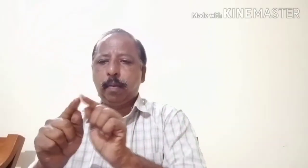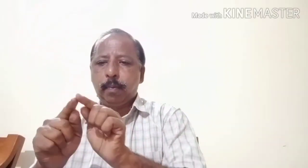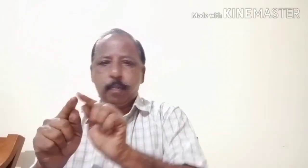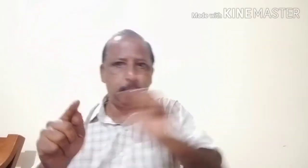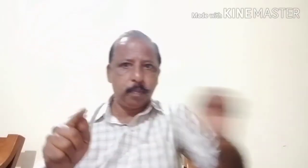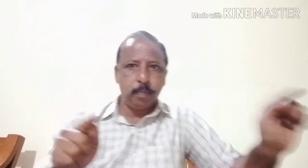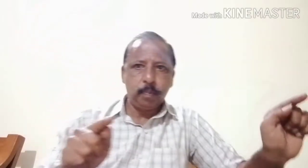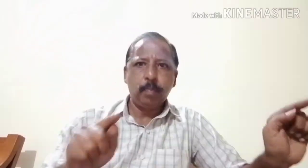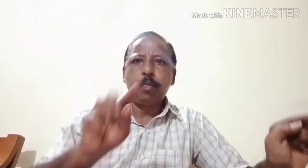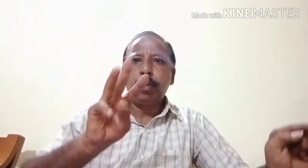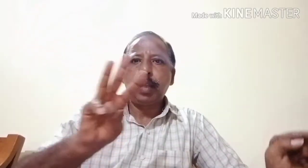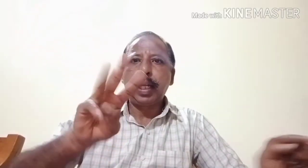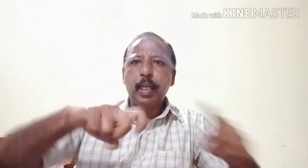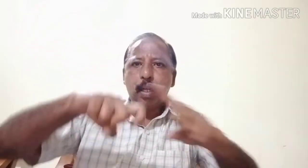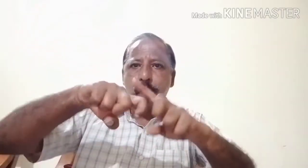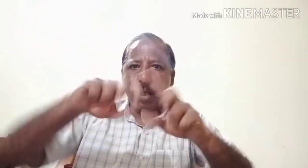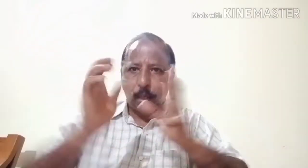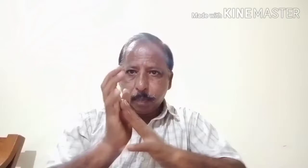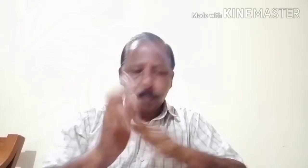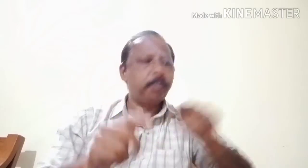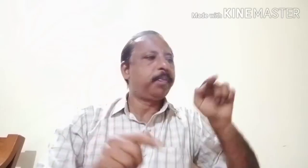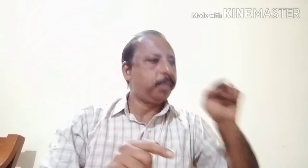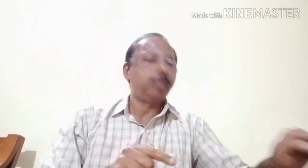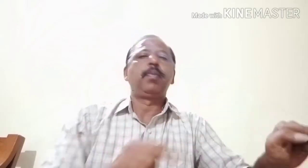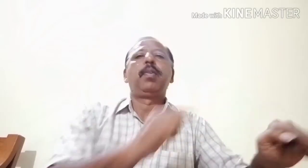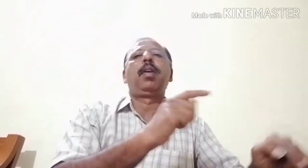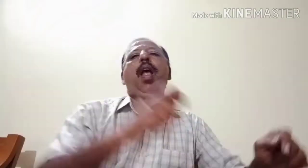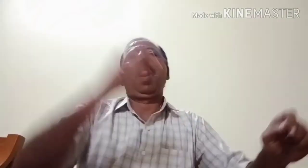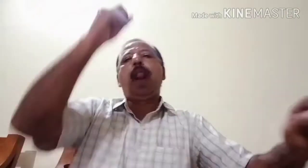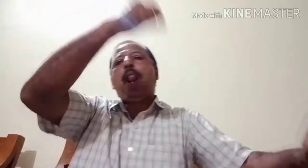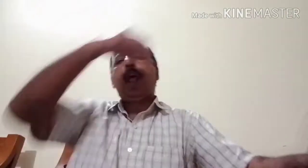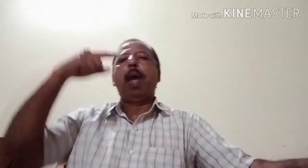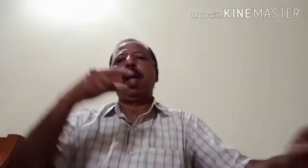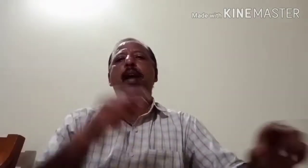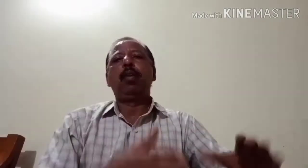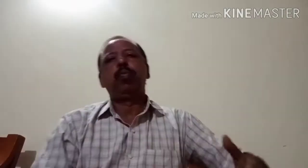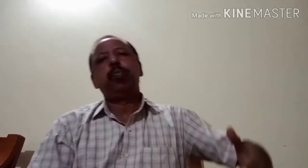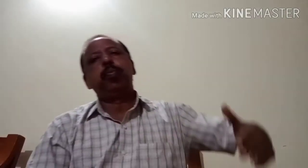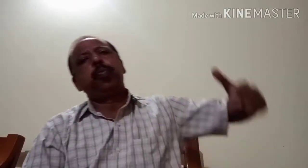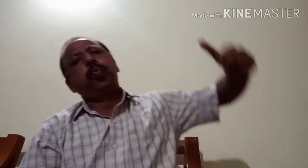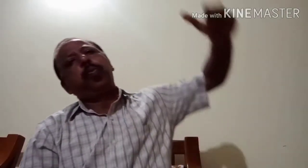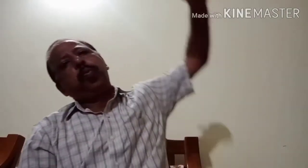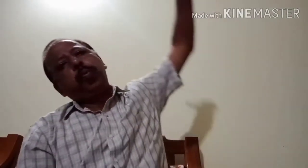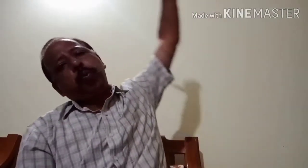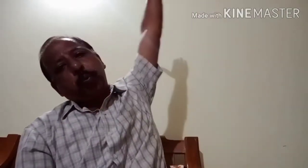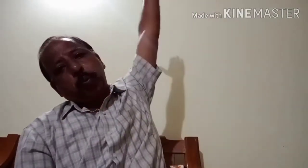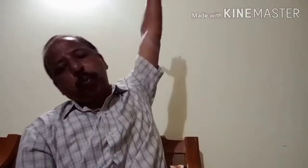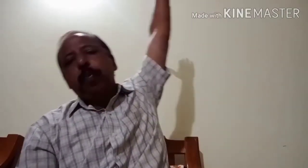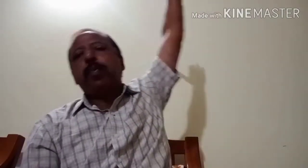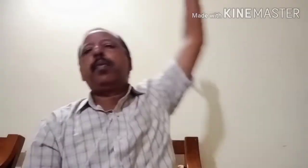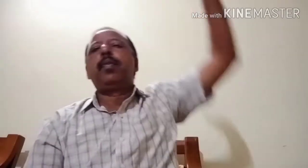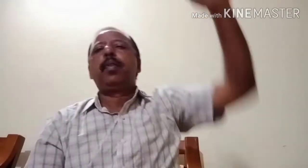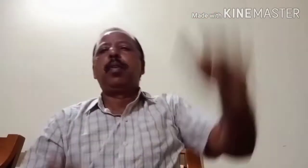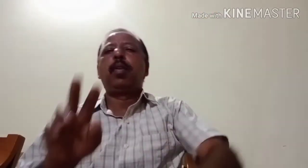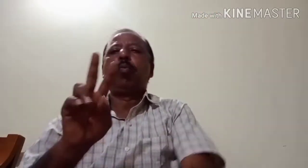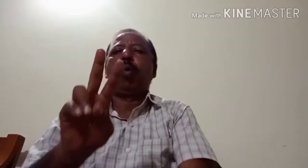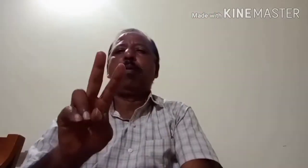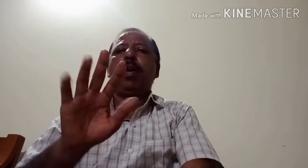Republic and Ebix present world's first brand integrated new studio, Ebix Cash,